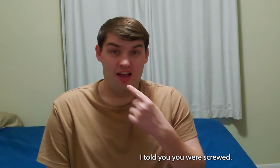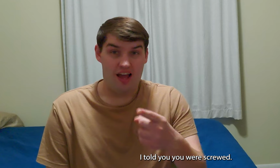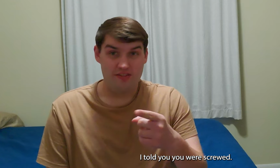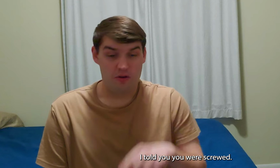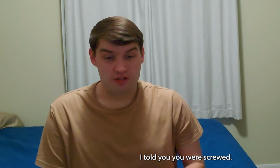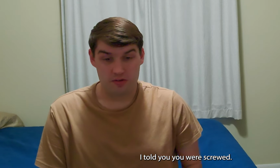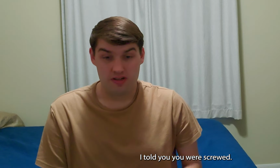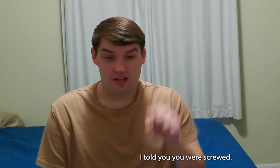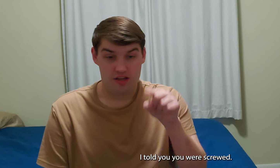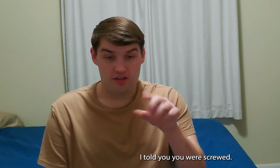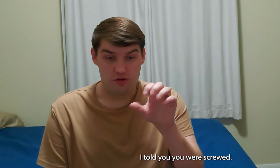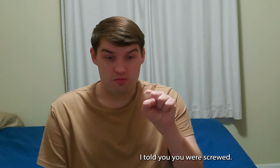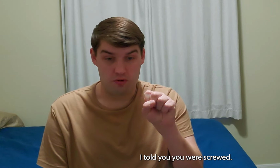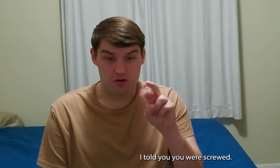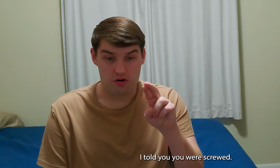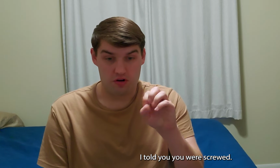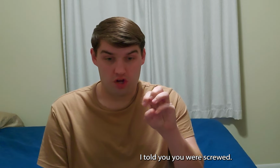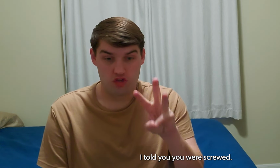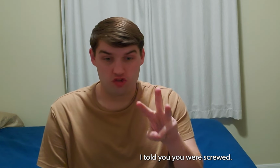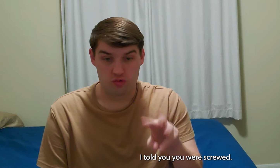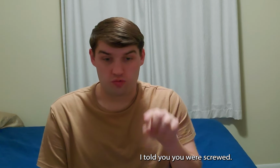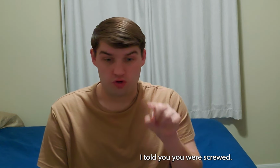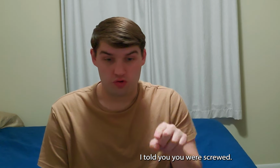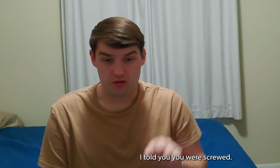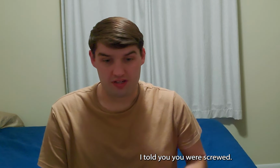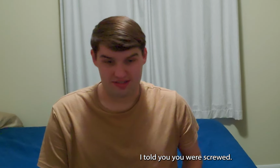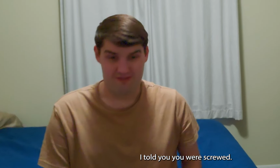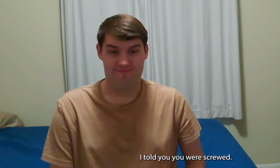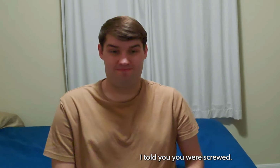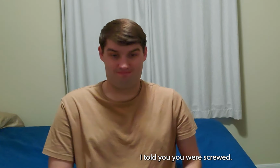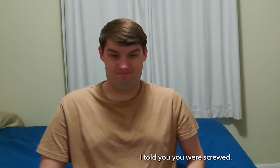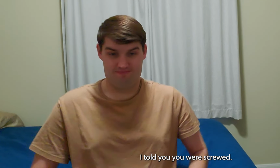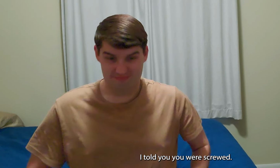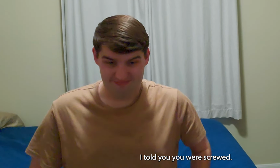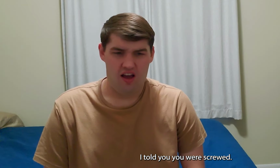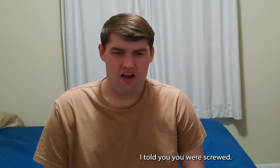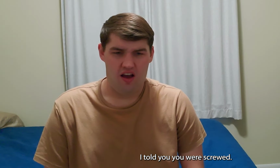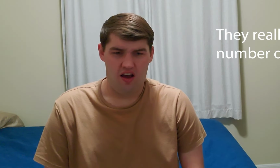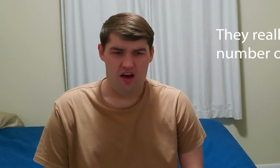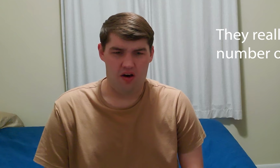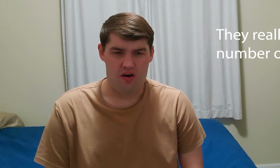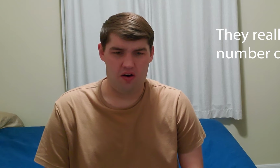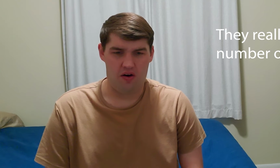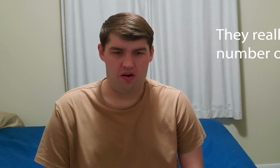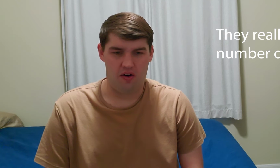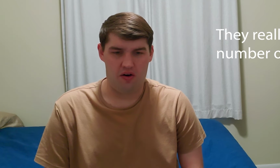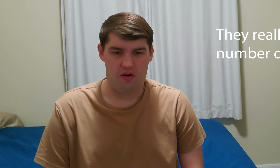I told you. You were screwed. Oh, nice if she